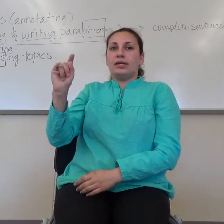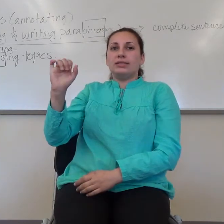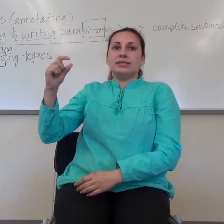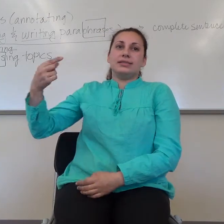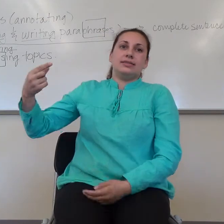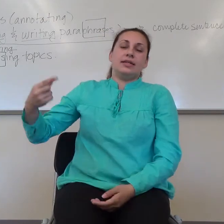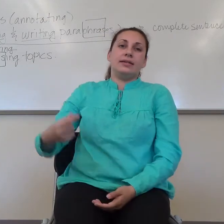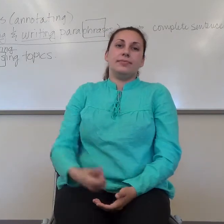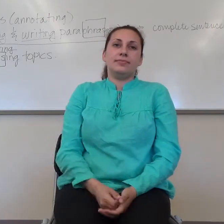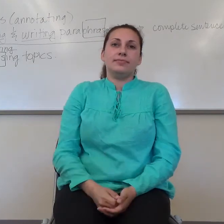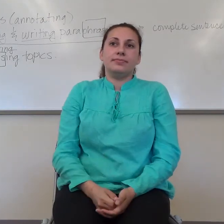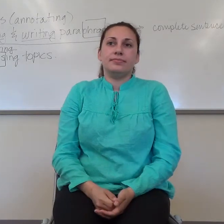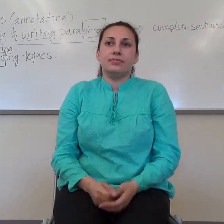whole paragraph talks about?